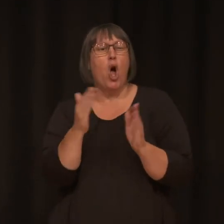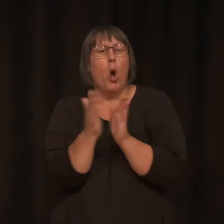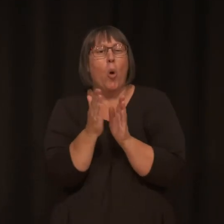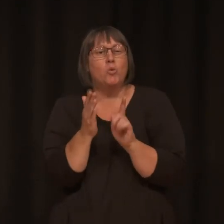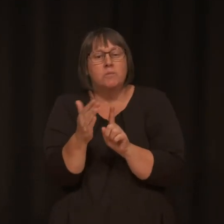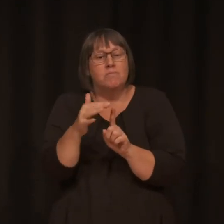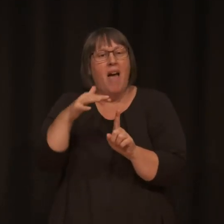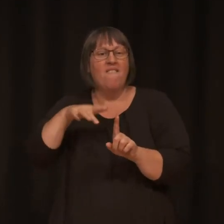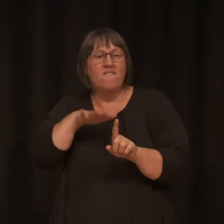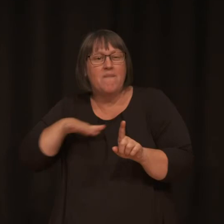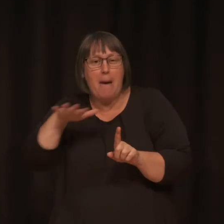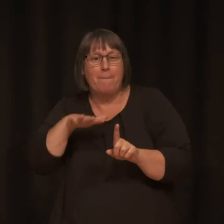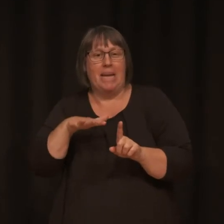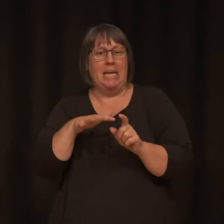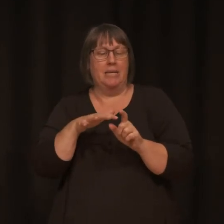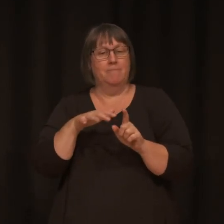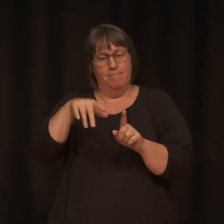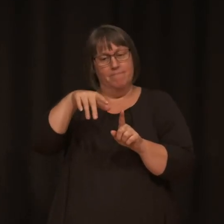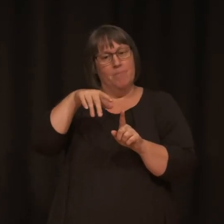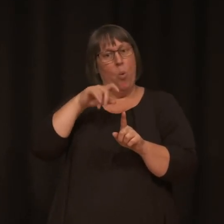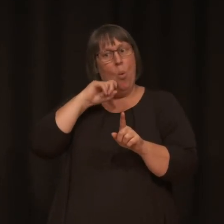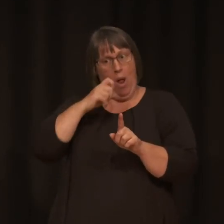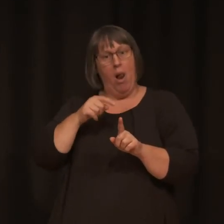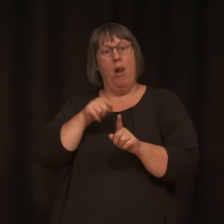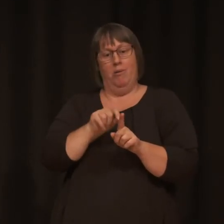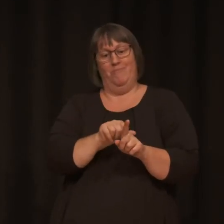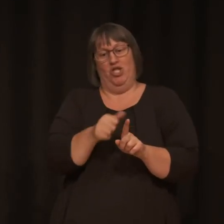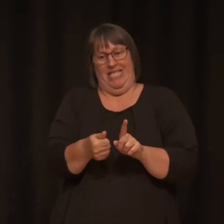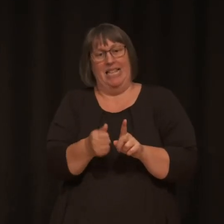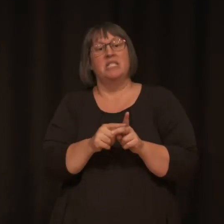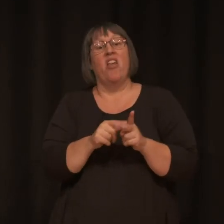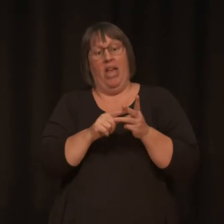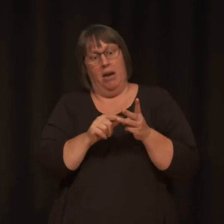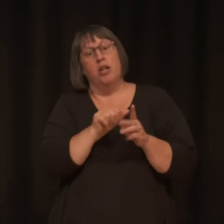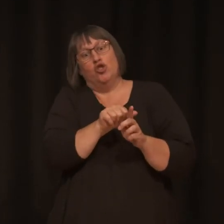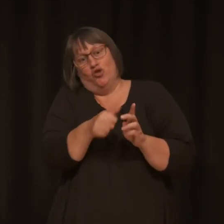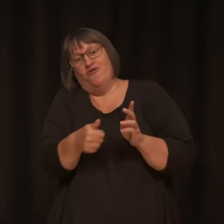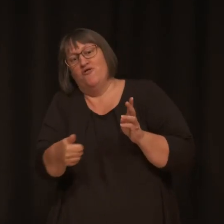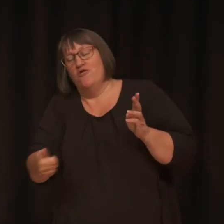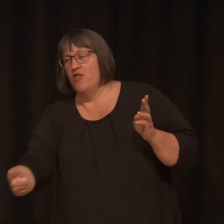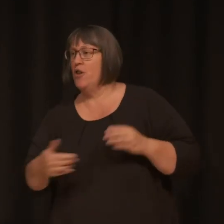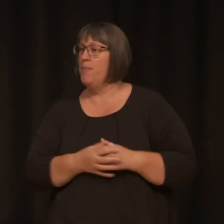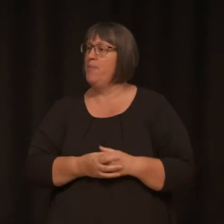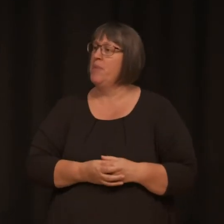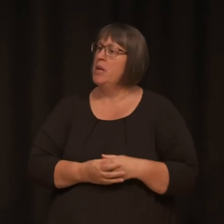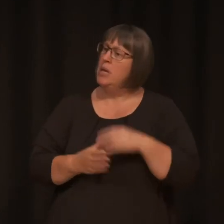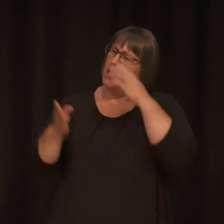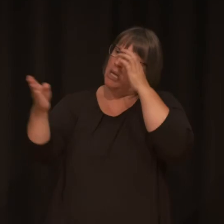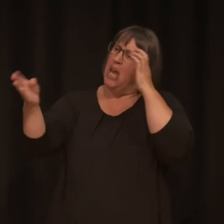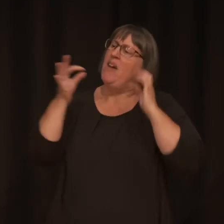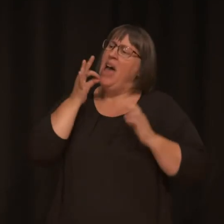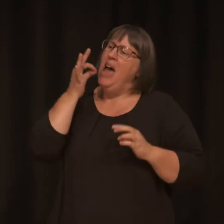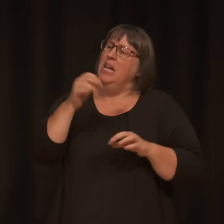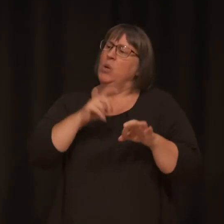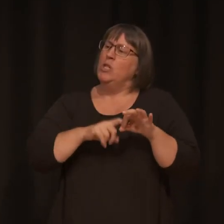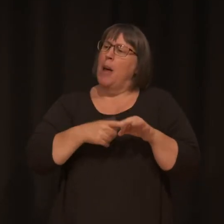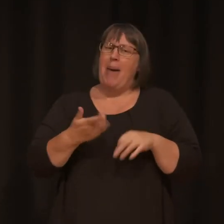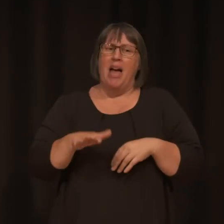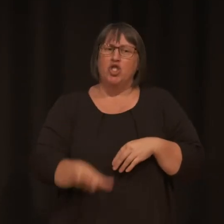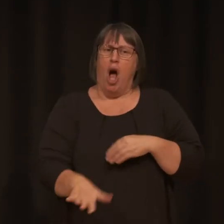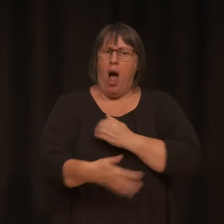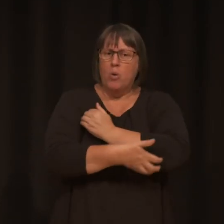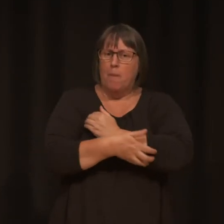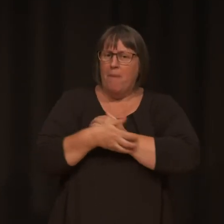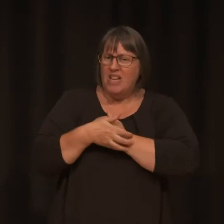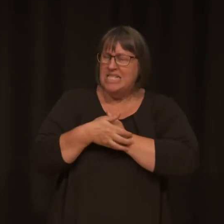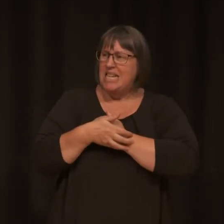course, we'll need the vaccines to continue to be delivered as we go. Some questions about child poverty. Yes, sure. What are you expecting to